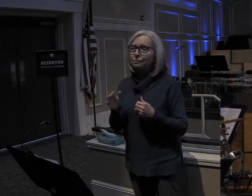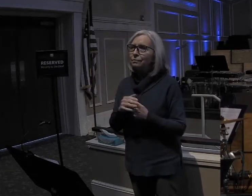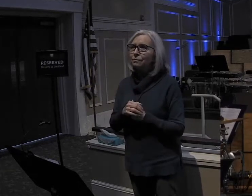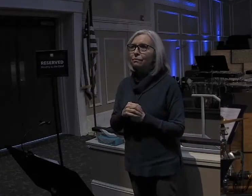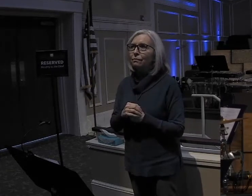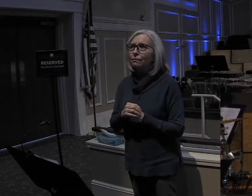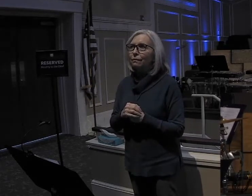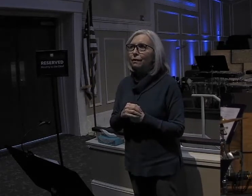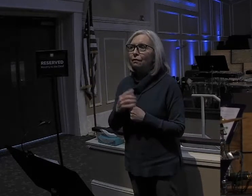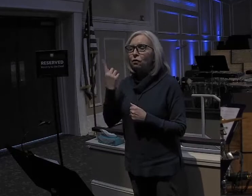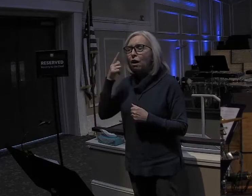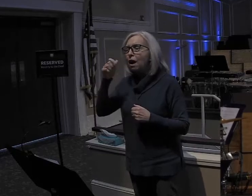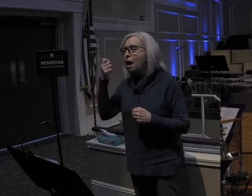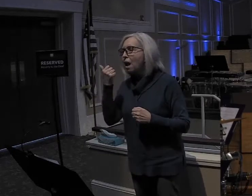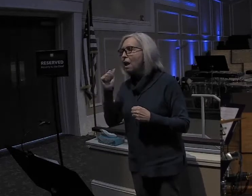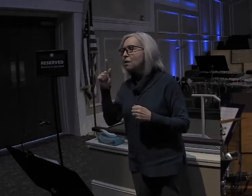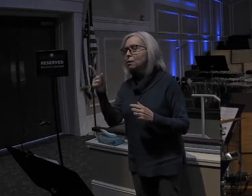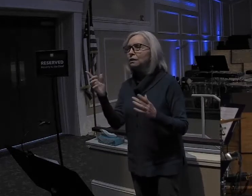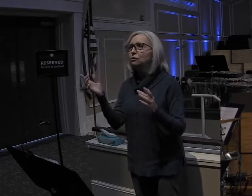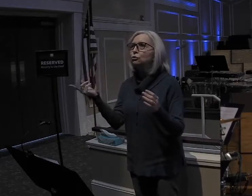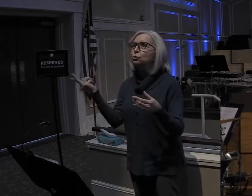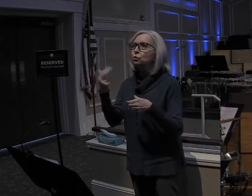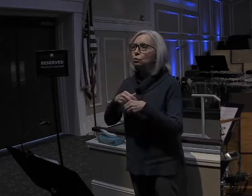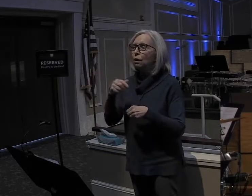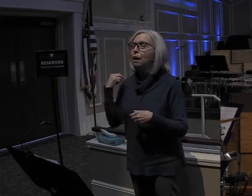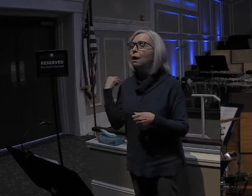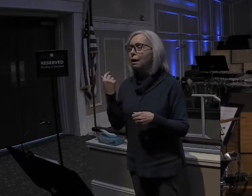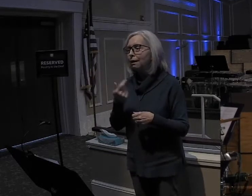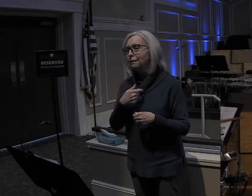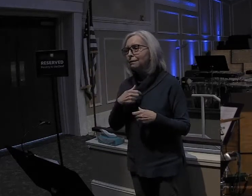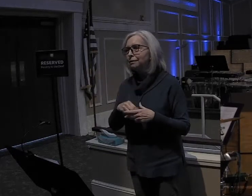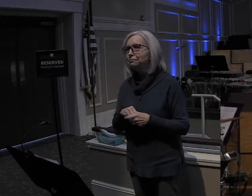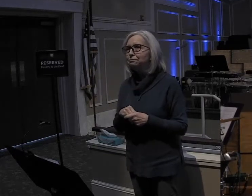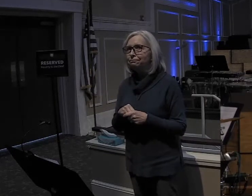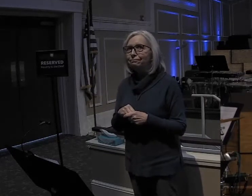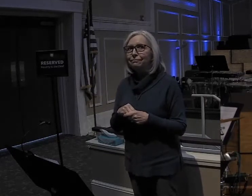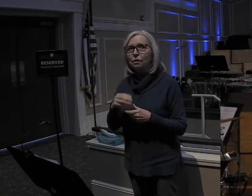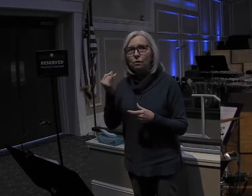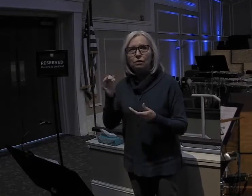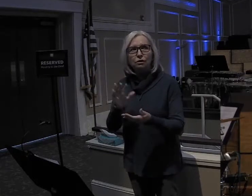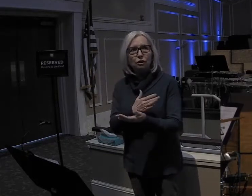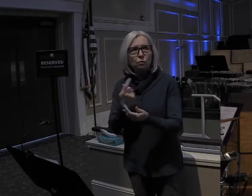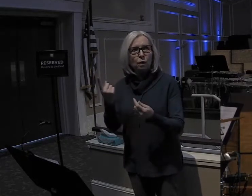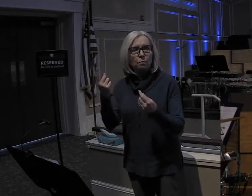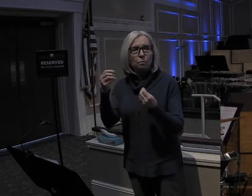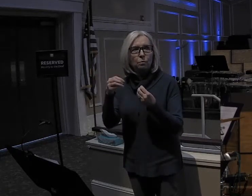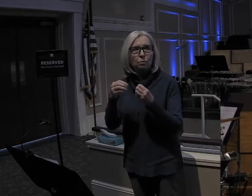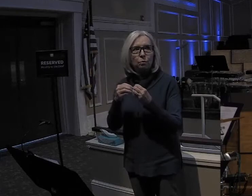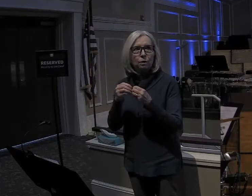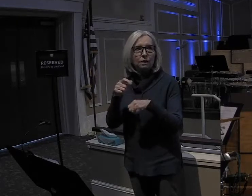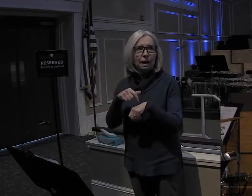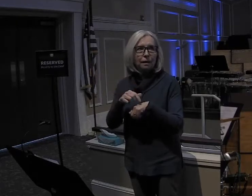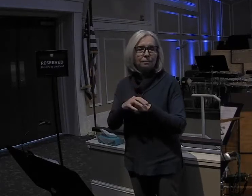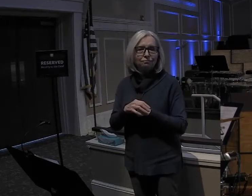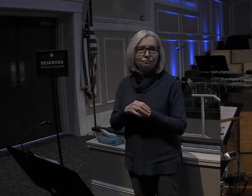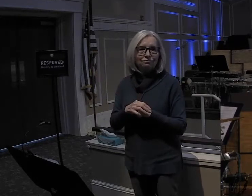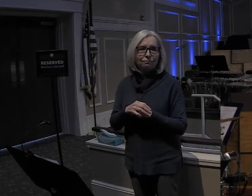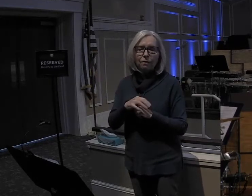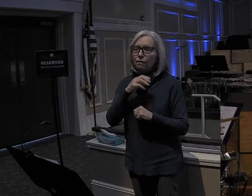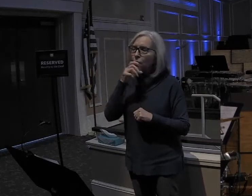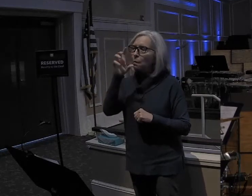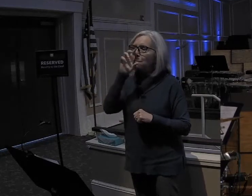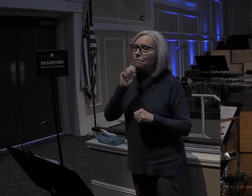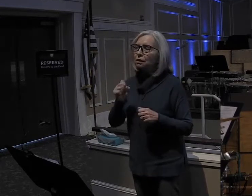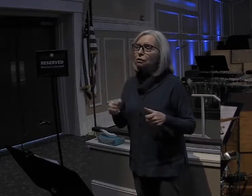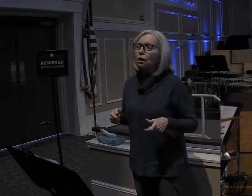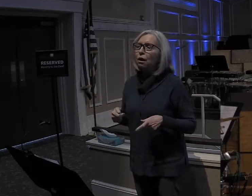anyone joining us online. We're going to sing through that refrain one more time, and don't miss this opportunity